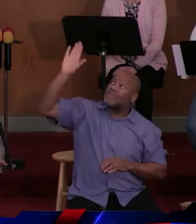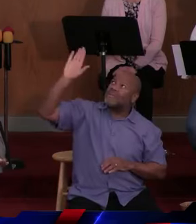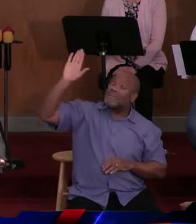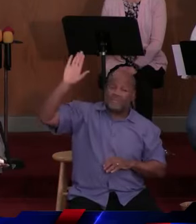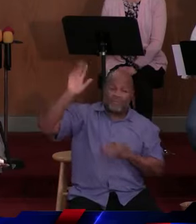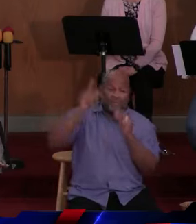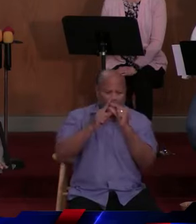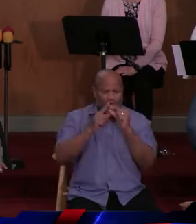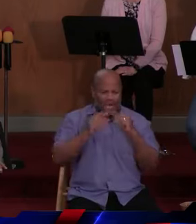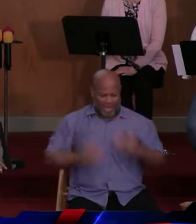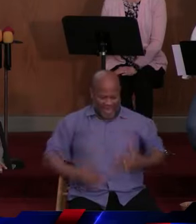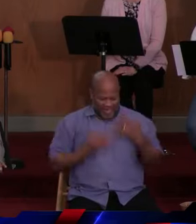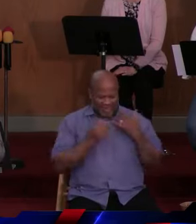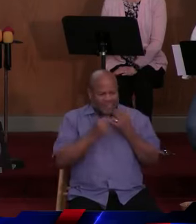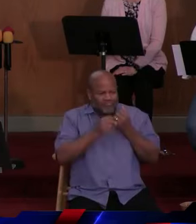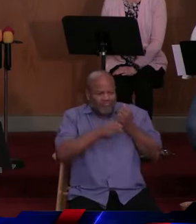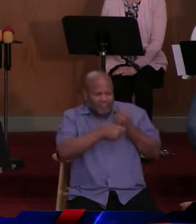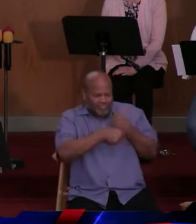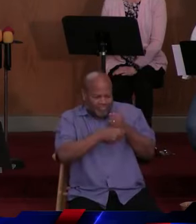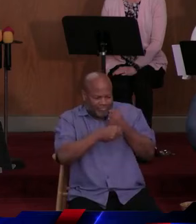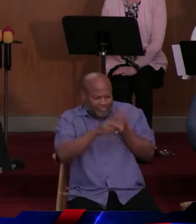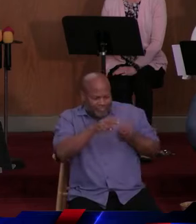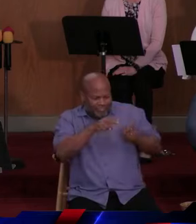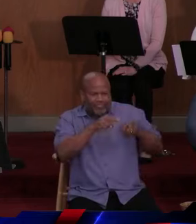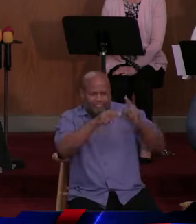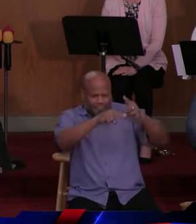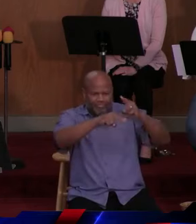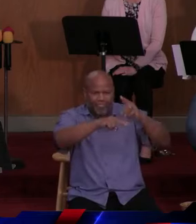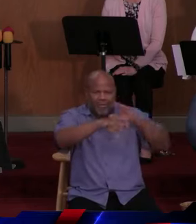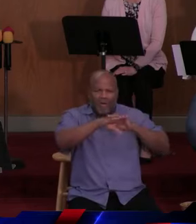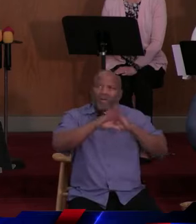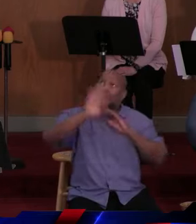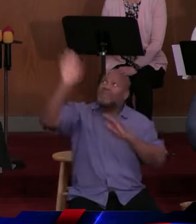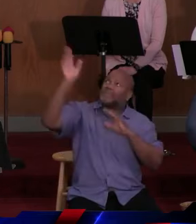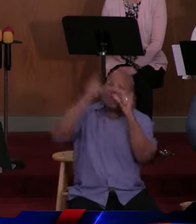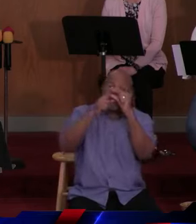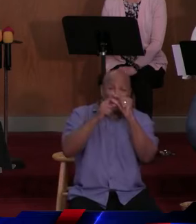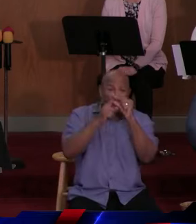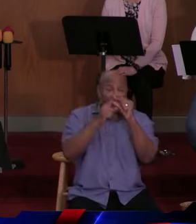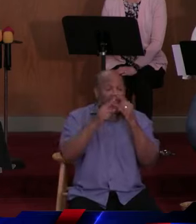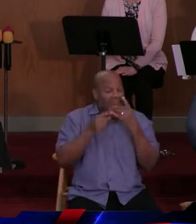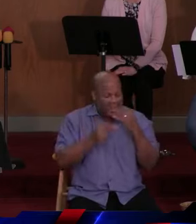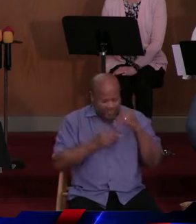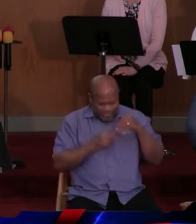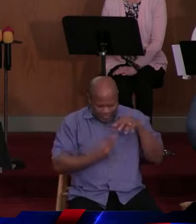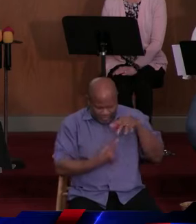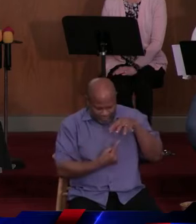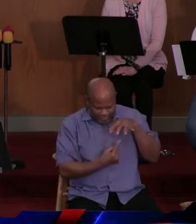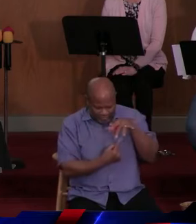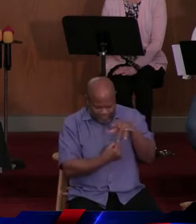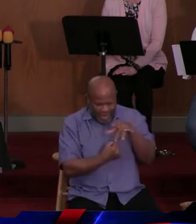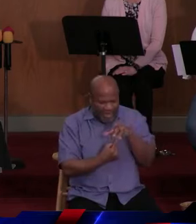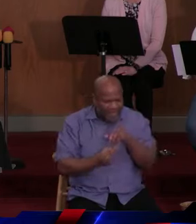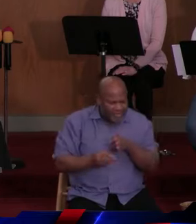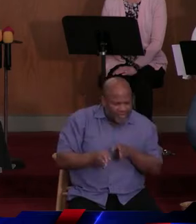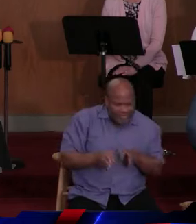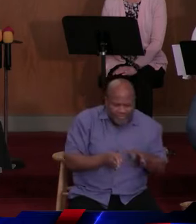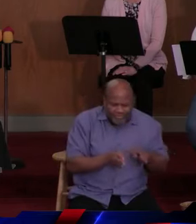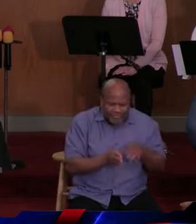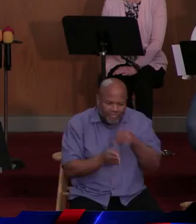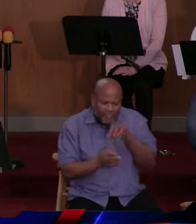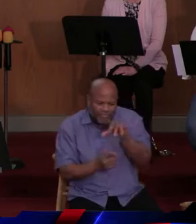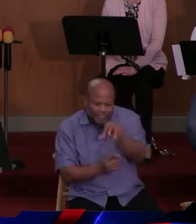His word is a lamp to our feet and a light to our pathway. I don't know about you, but I still believe you can grow a